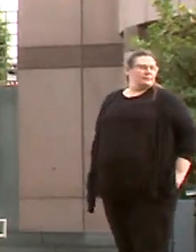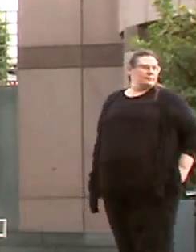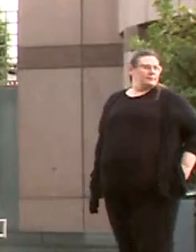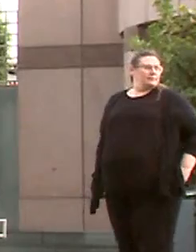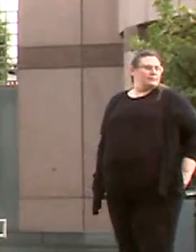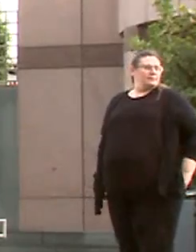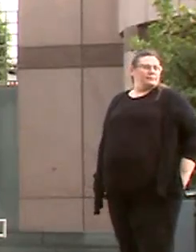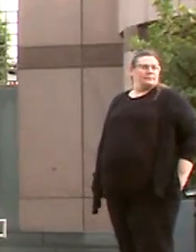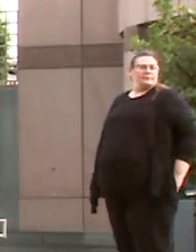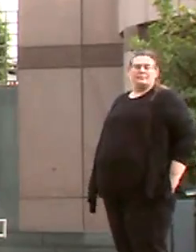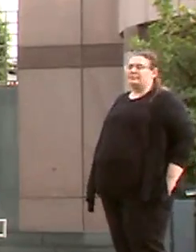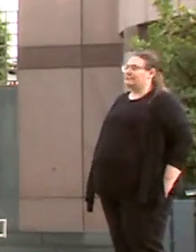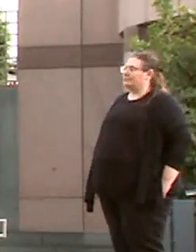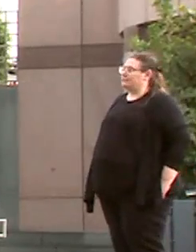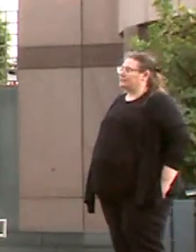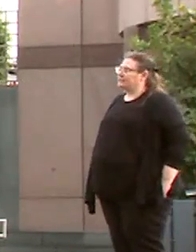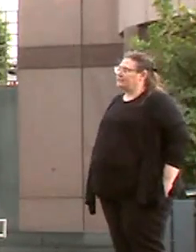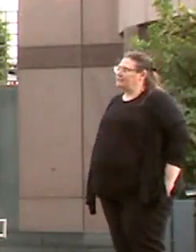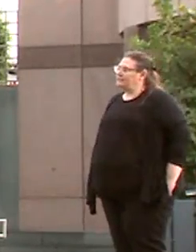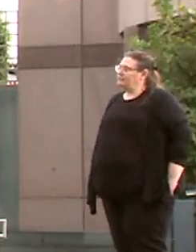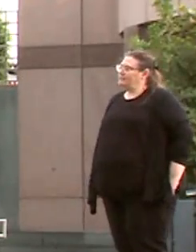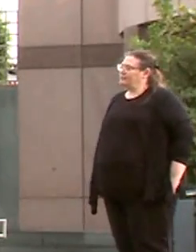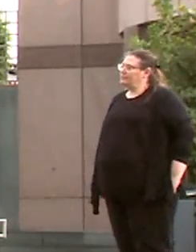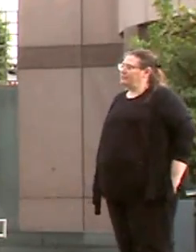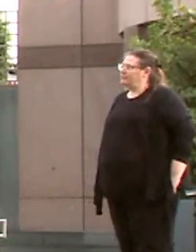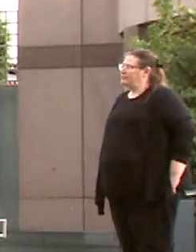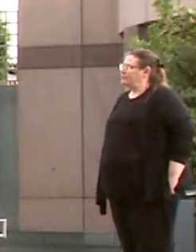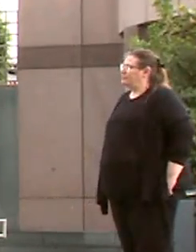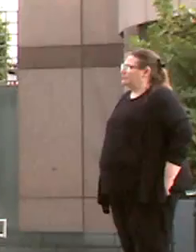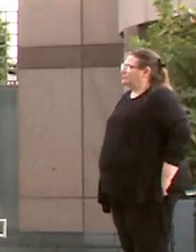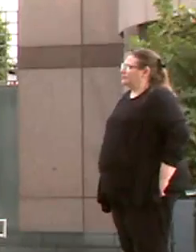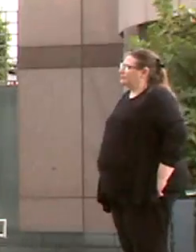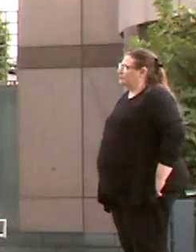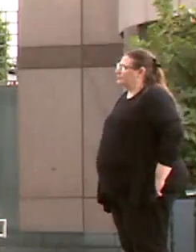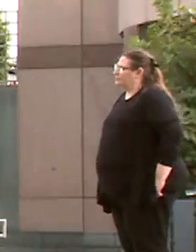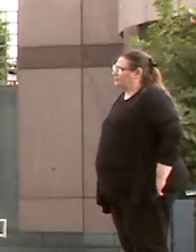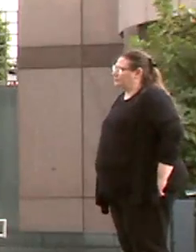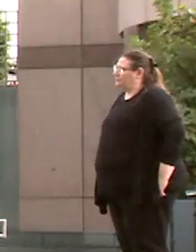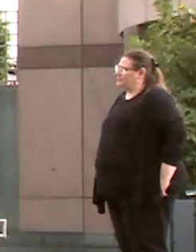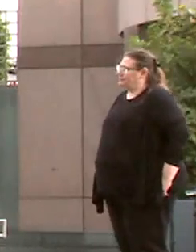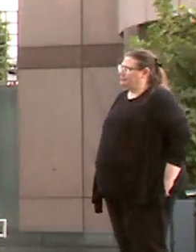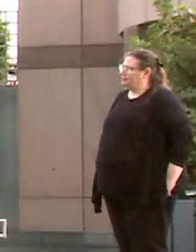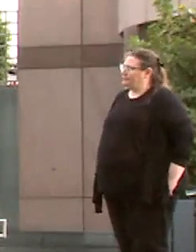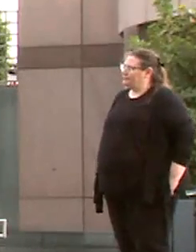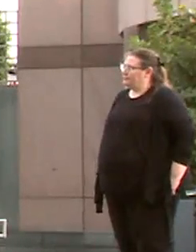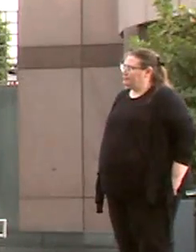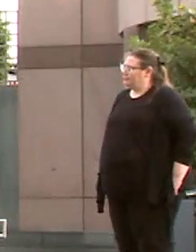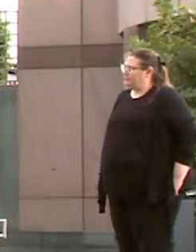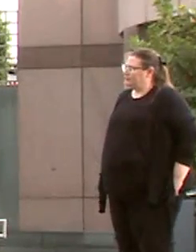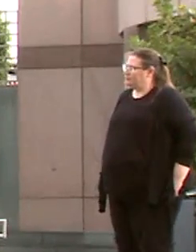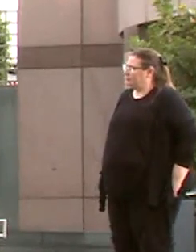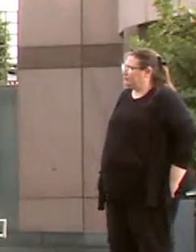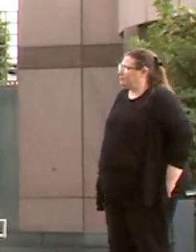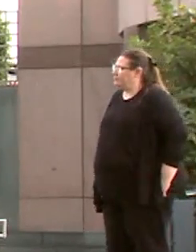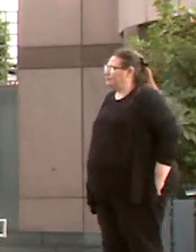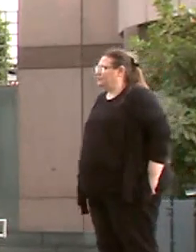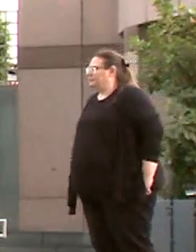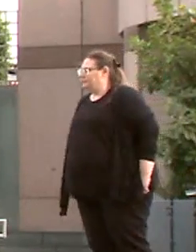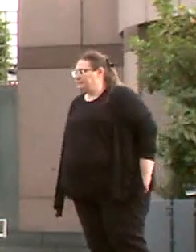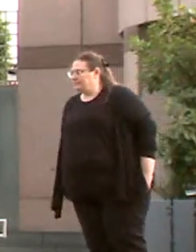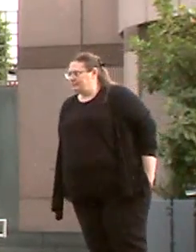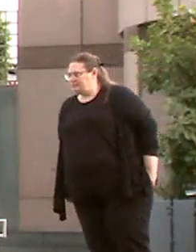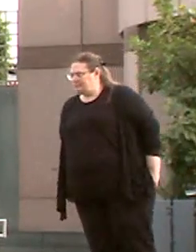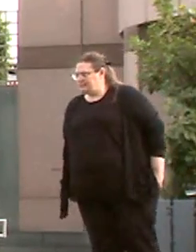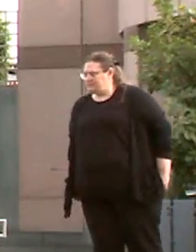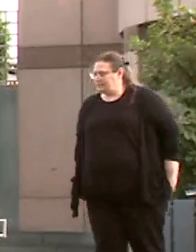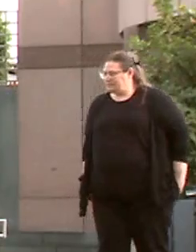wholesome, beautiful thing. And I think once people start to redefine that in their minds. You know, whatever they were